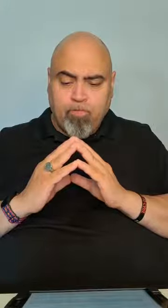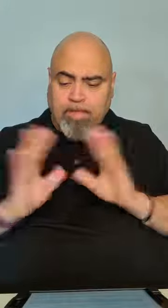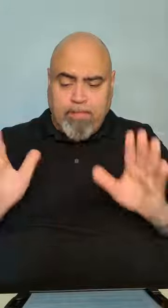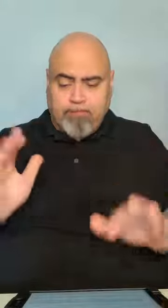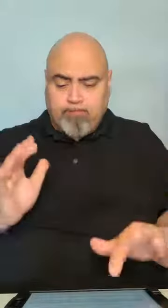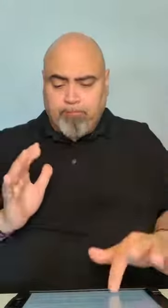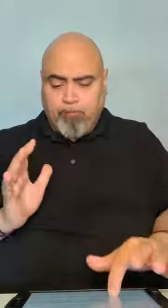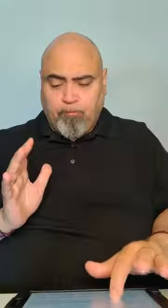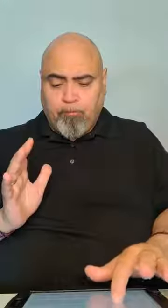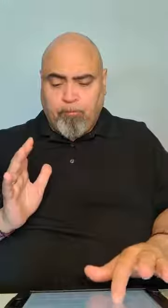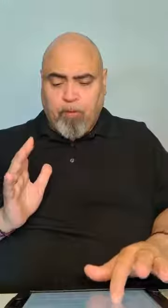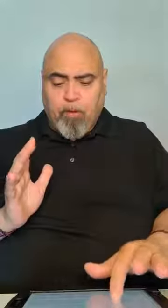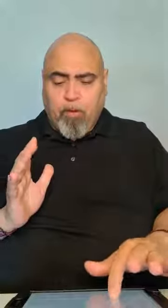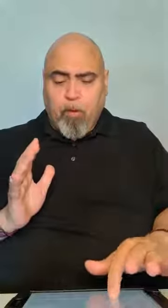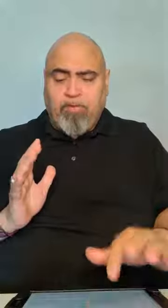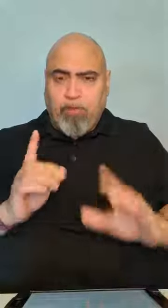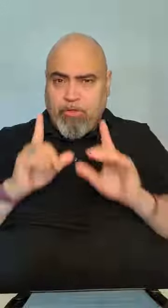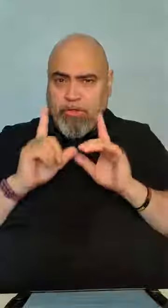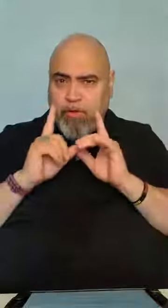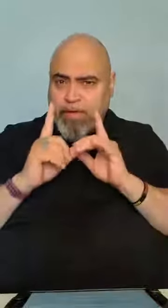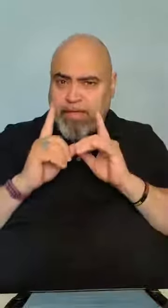That's it. Only verses accredited.